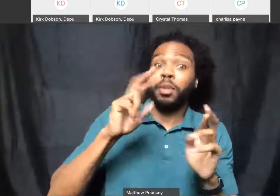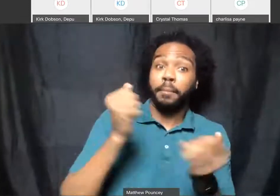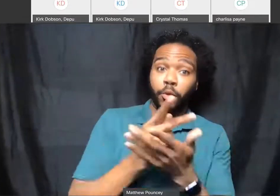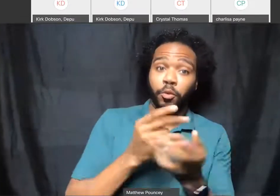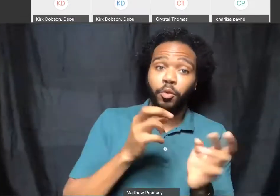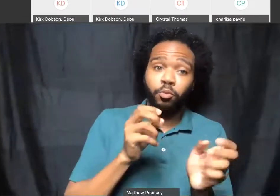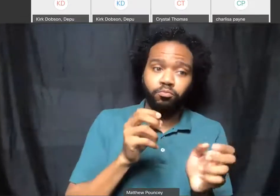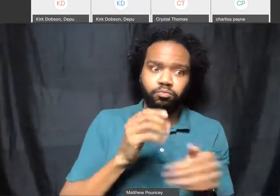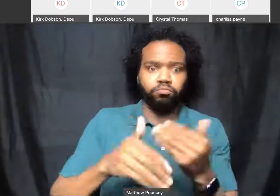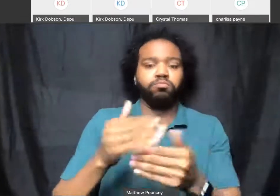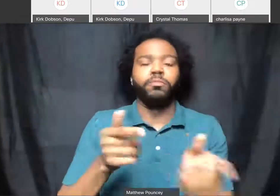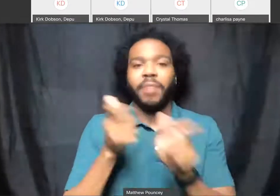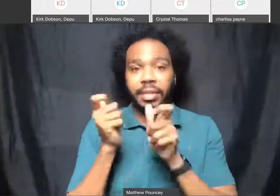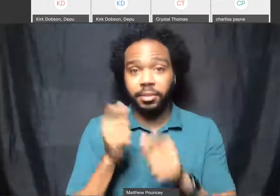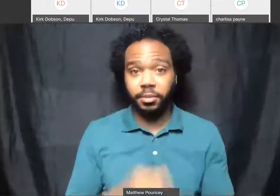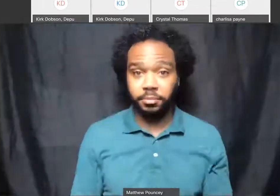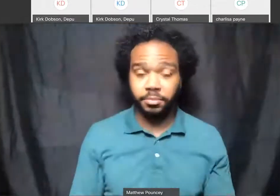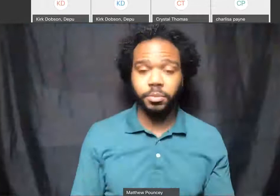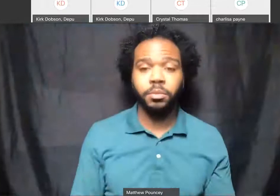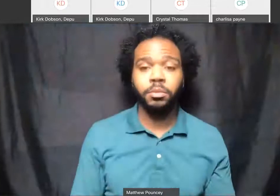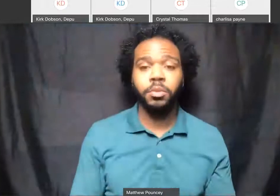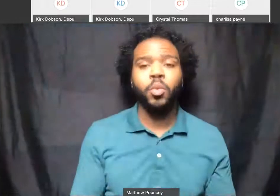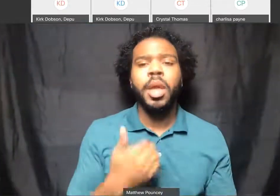are some provisions